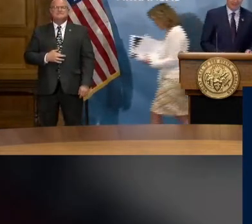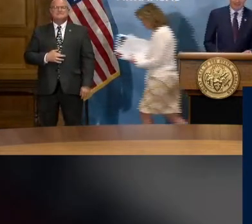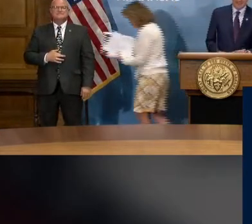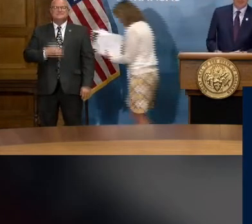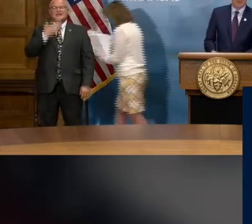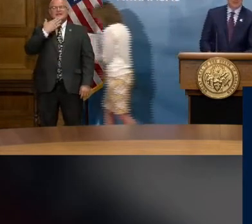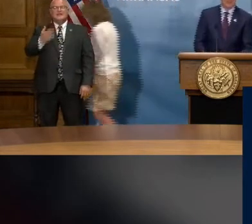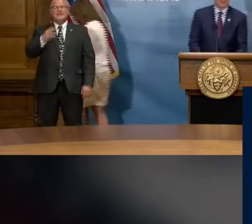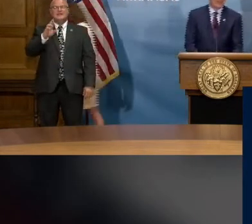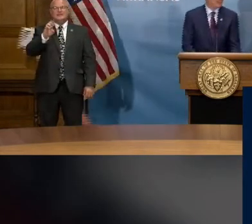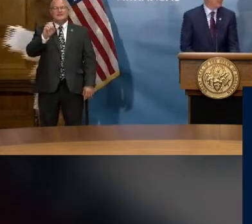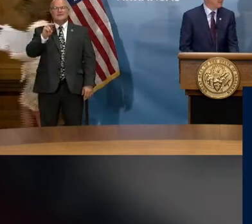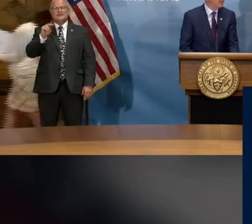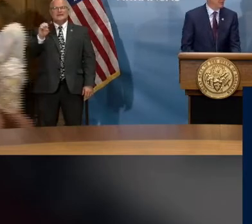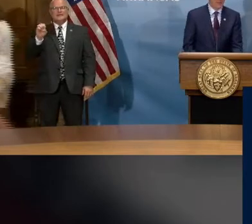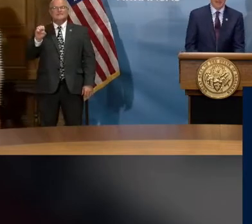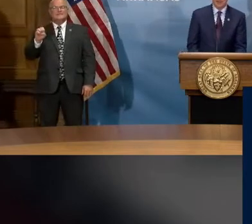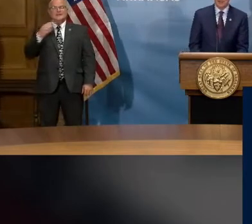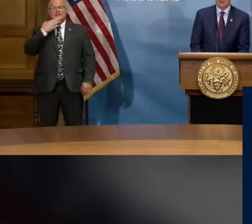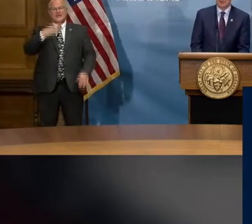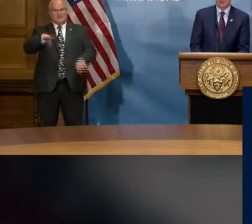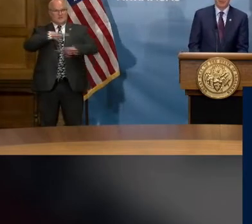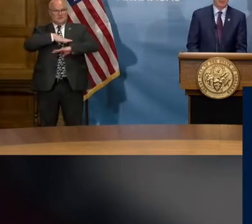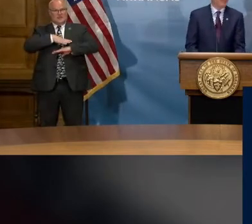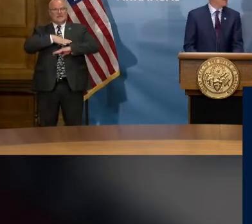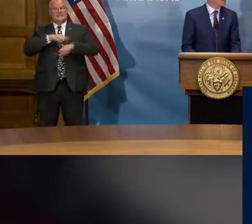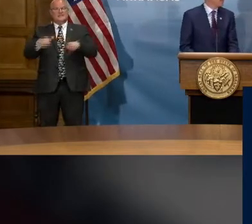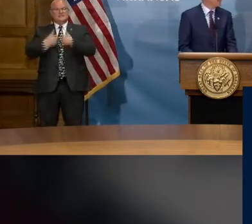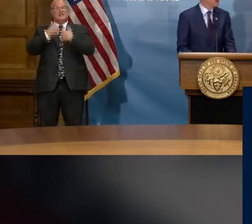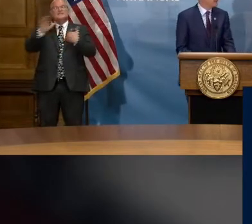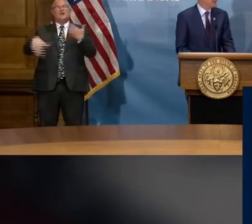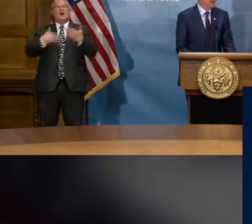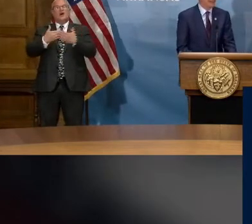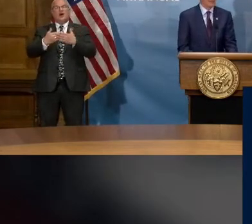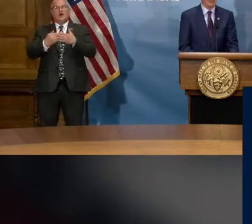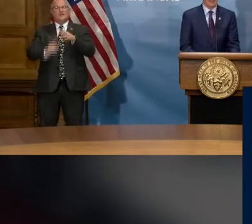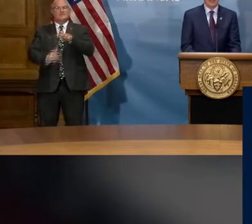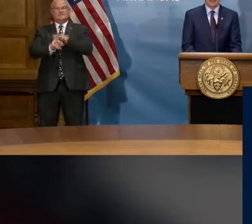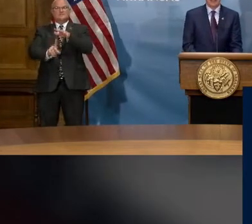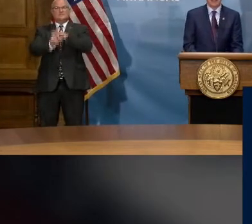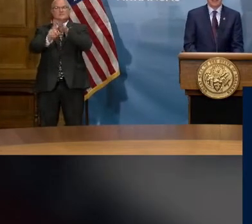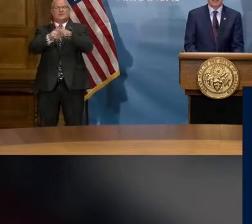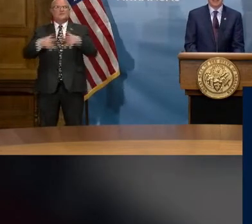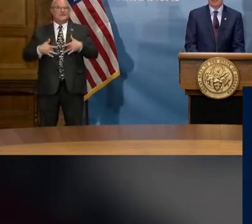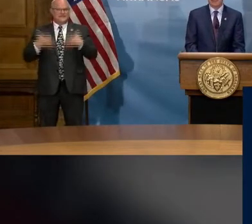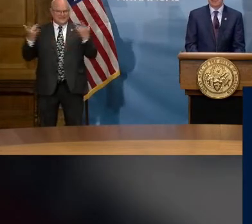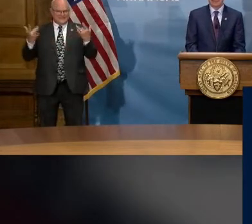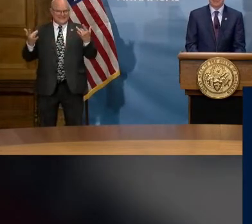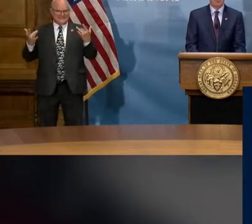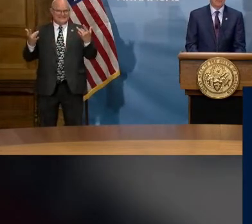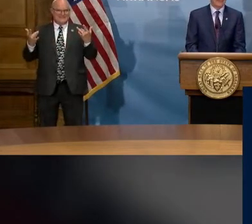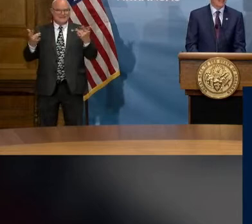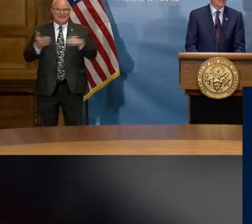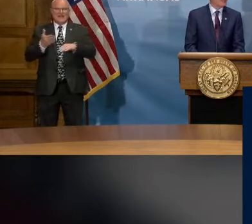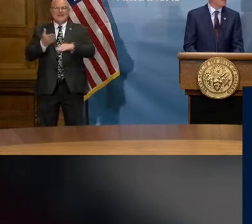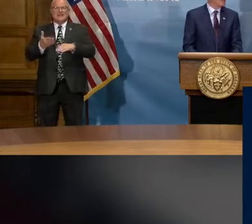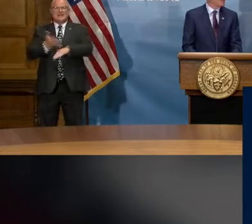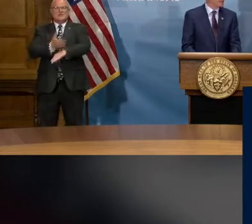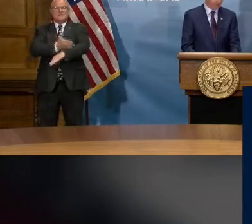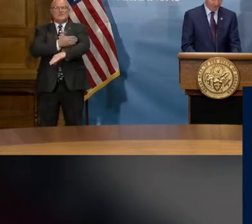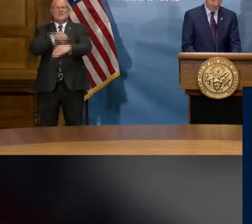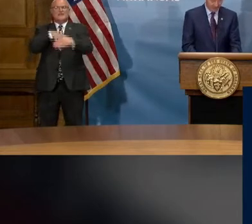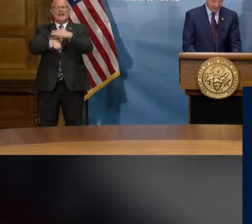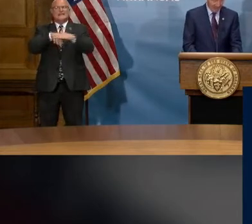Thank you, Renee, and great job in meeting the challenge of all of these pop-up clinics and improving access